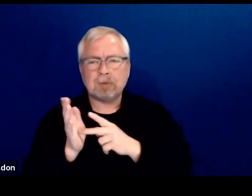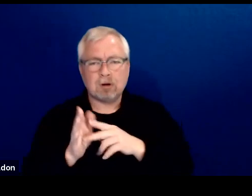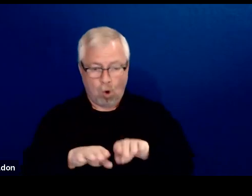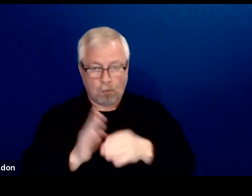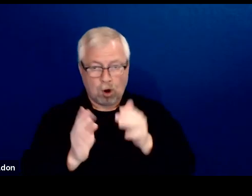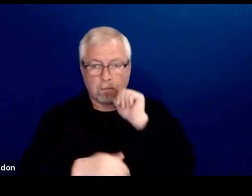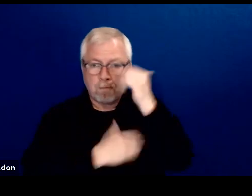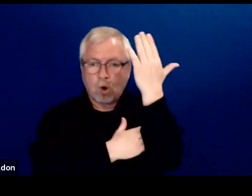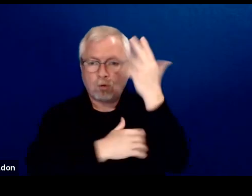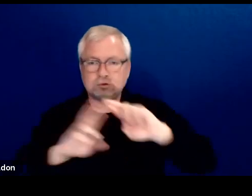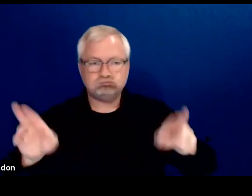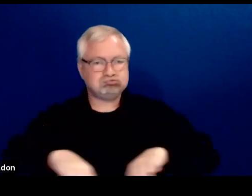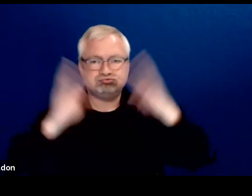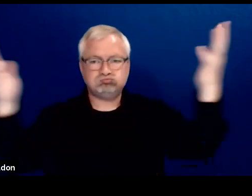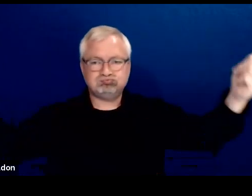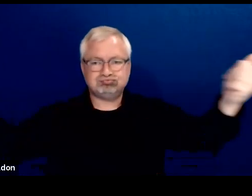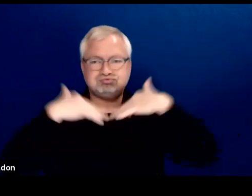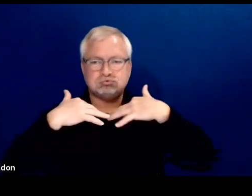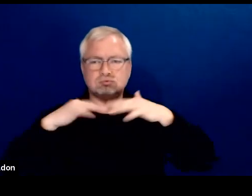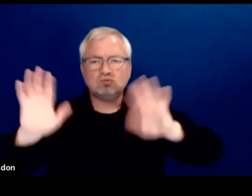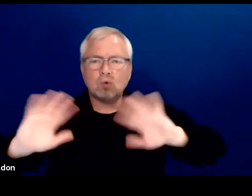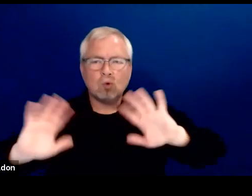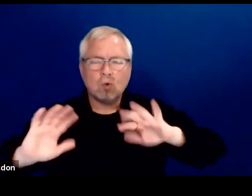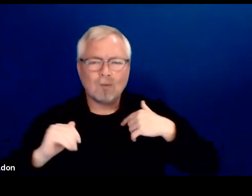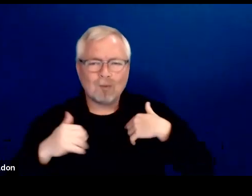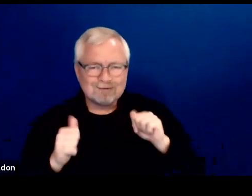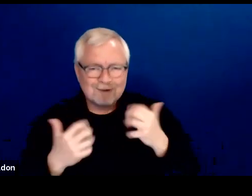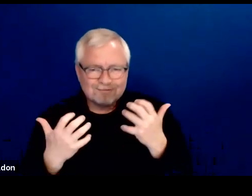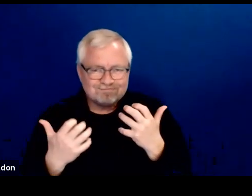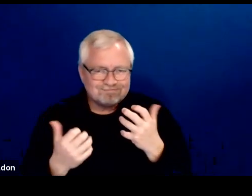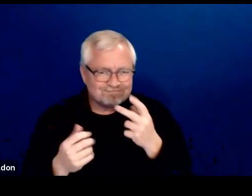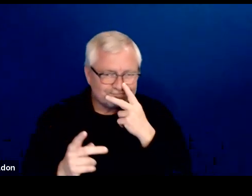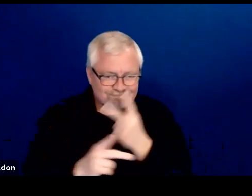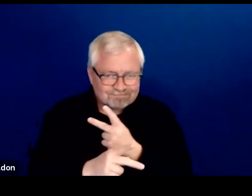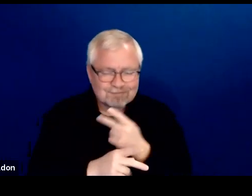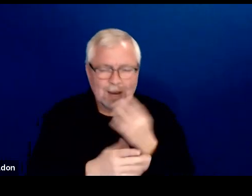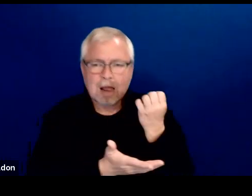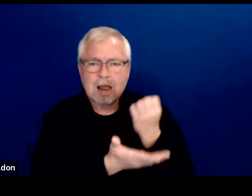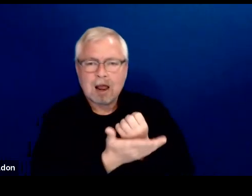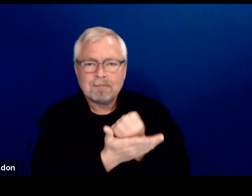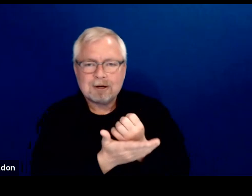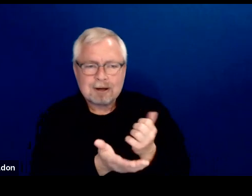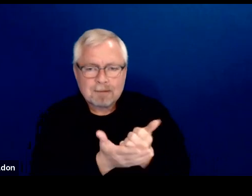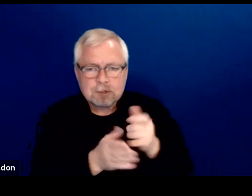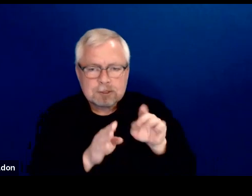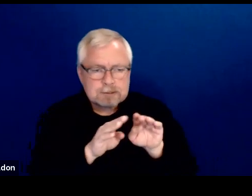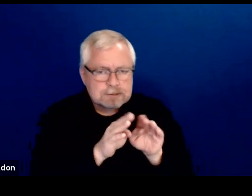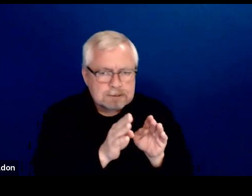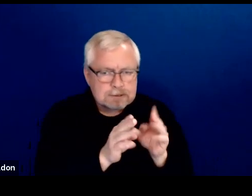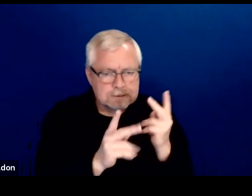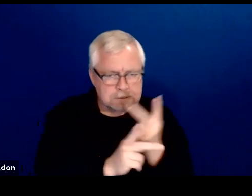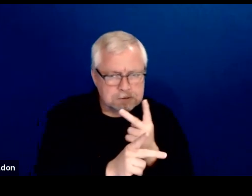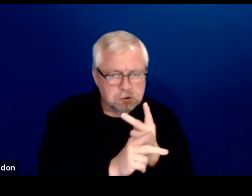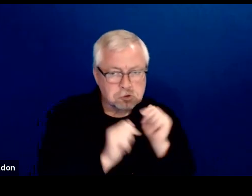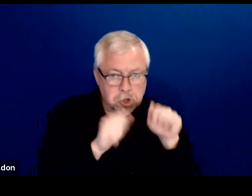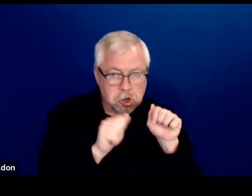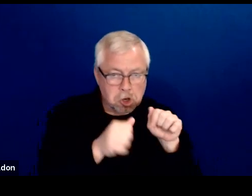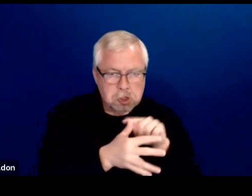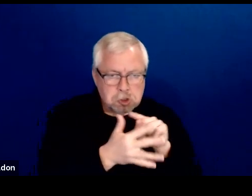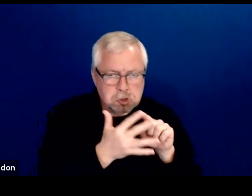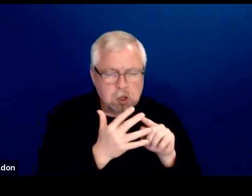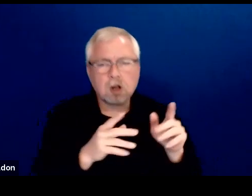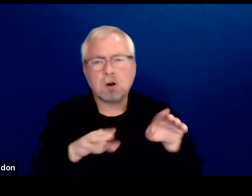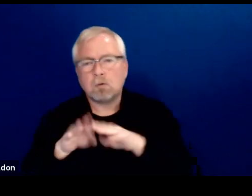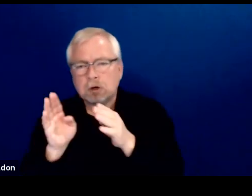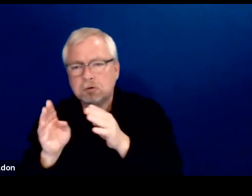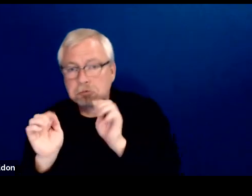going to have to go in a proper order. Because the one thing that I am most worried about is signaling to anyone, to the healthcare industry or to